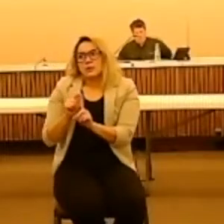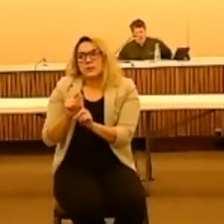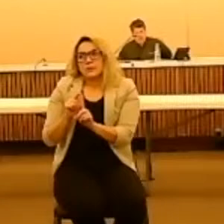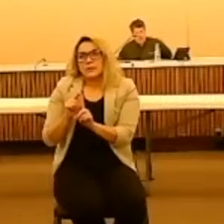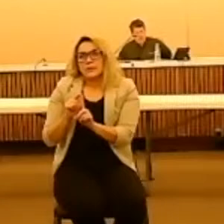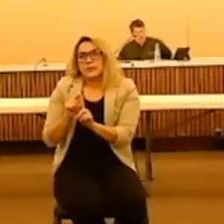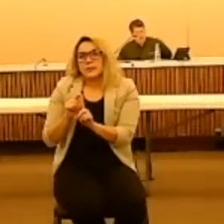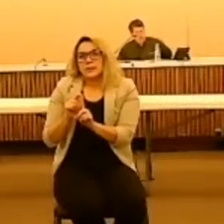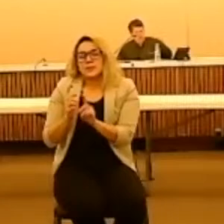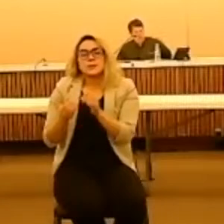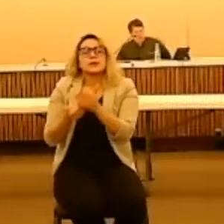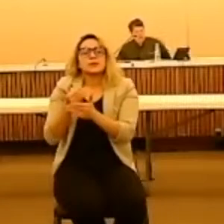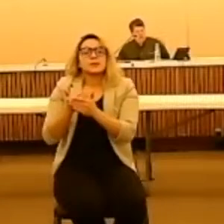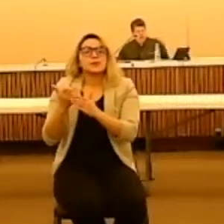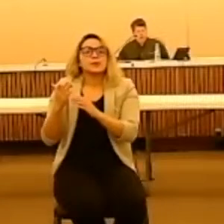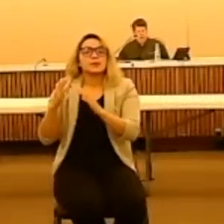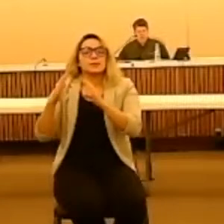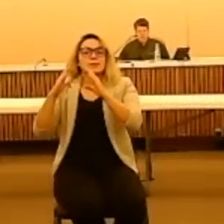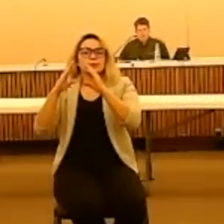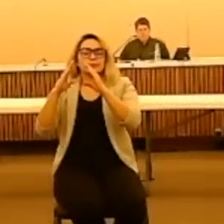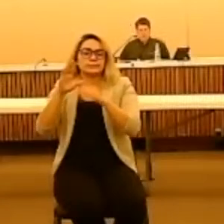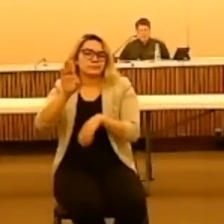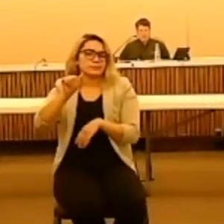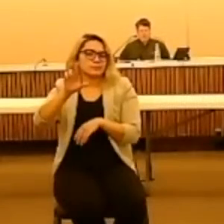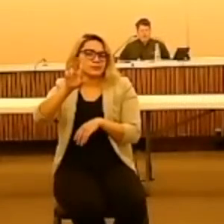pole barn that will be used for the